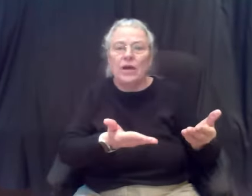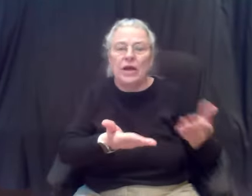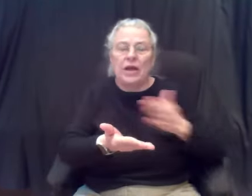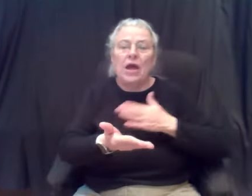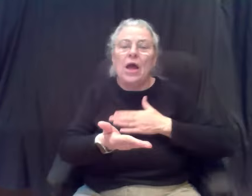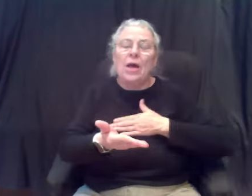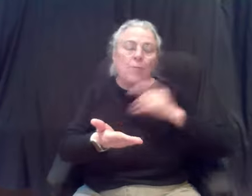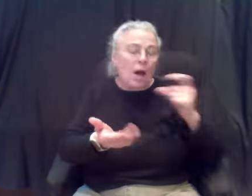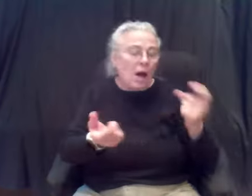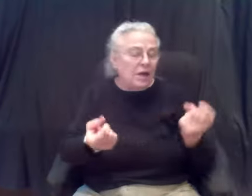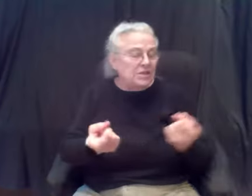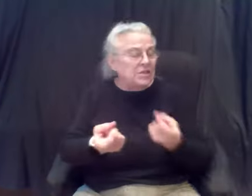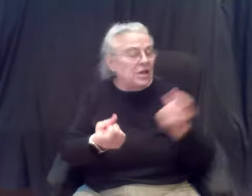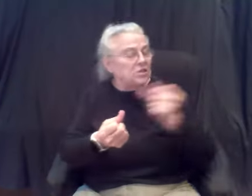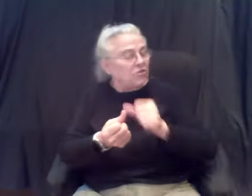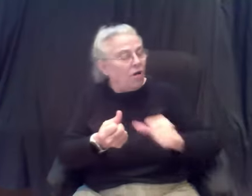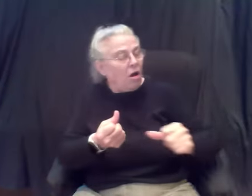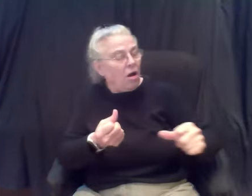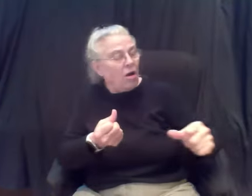carried my sins far